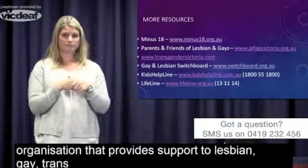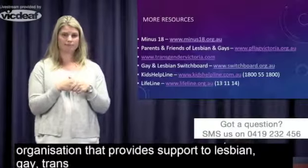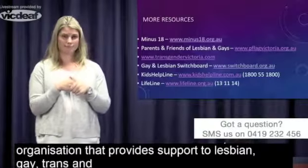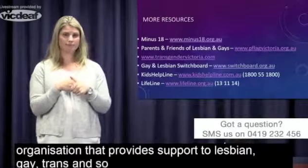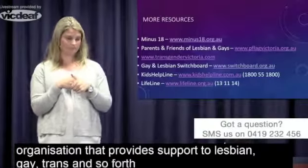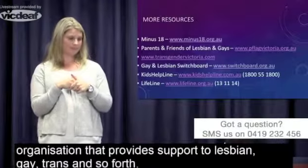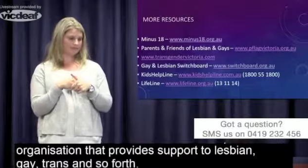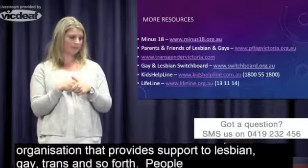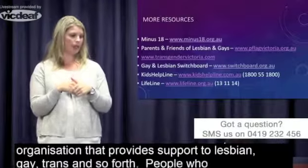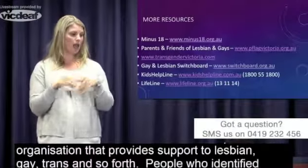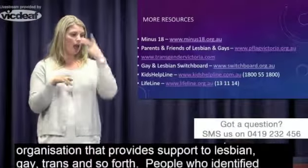those.